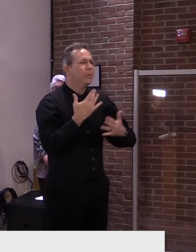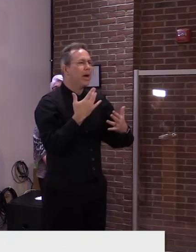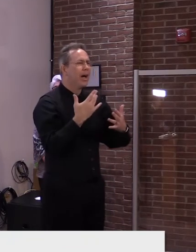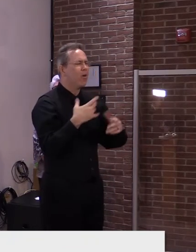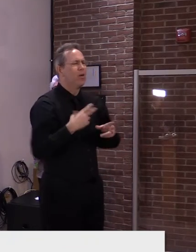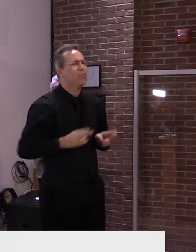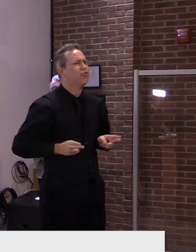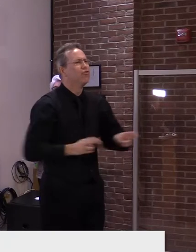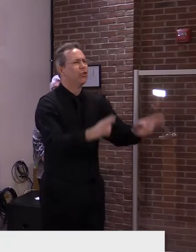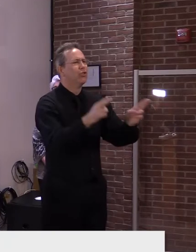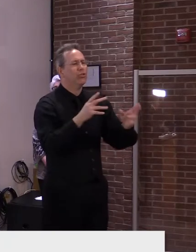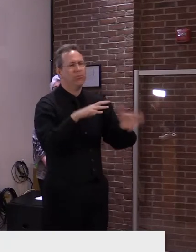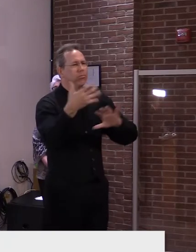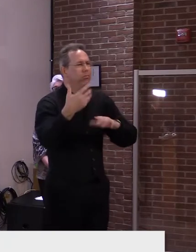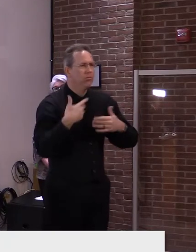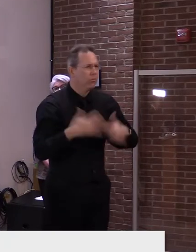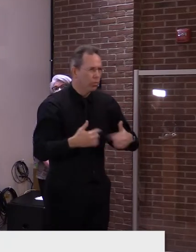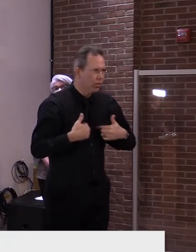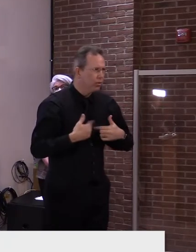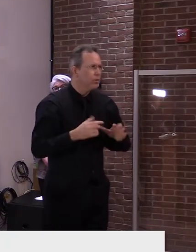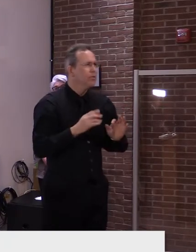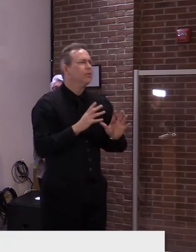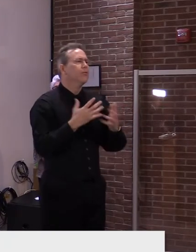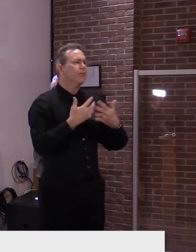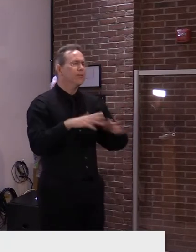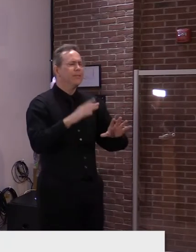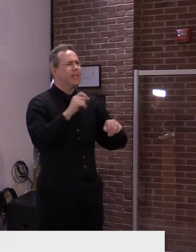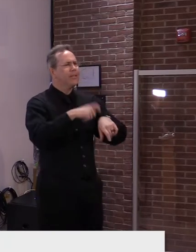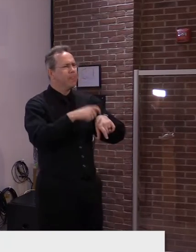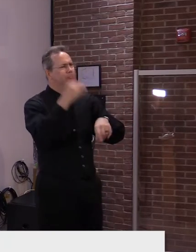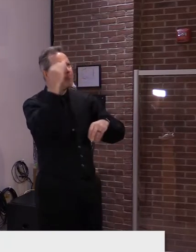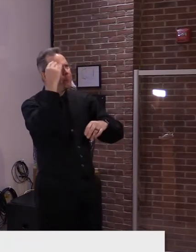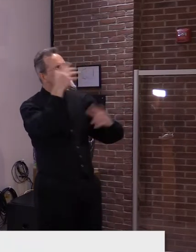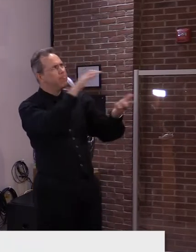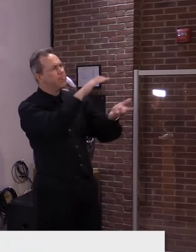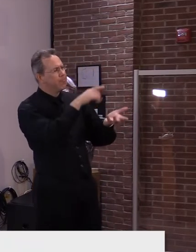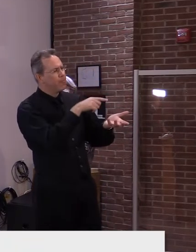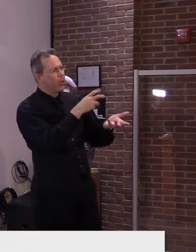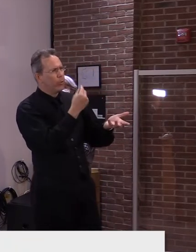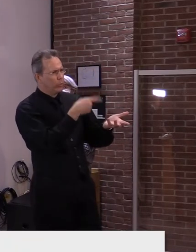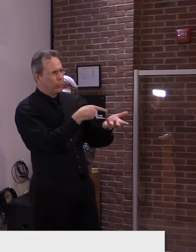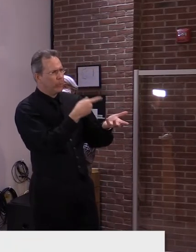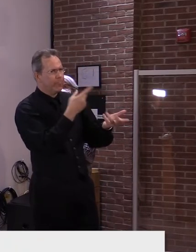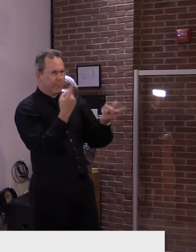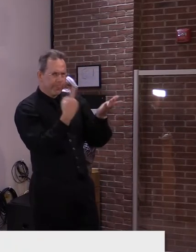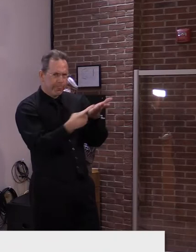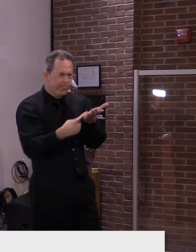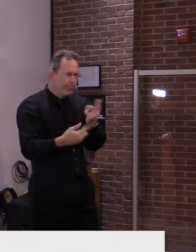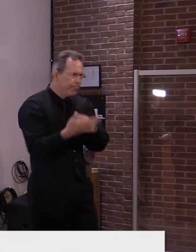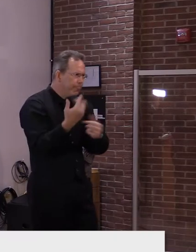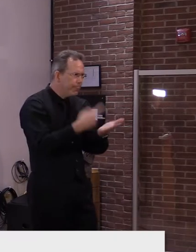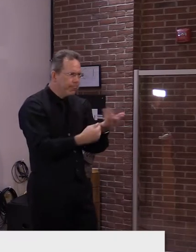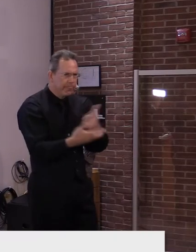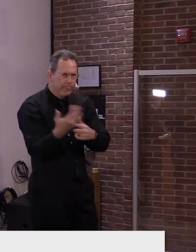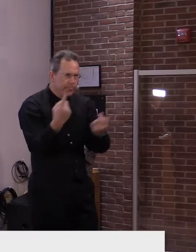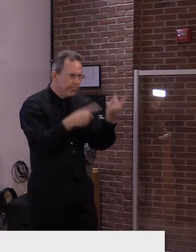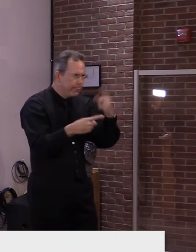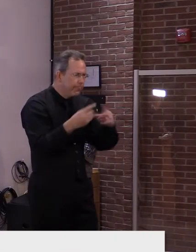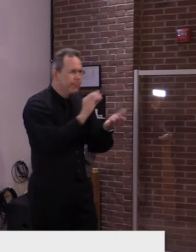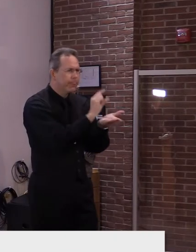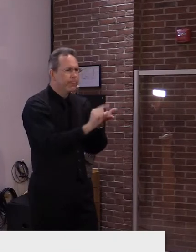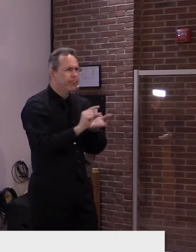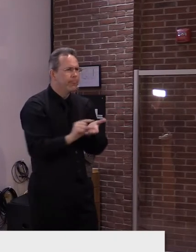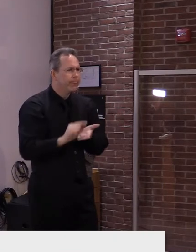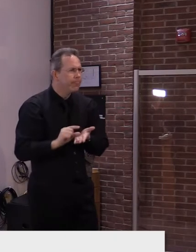is to make sure that we're doing this in a strategic way that will help us in the future, and that we